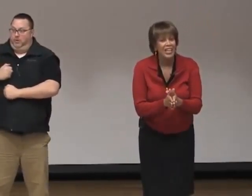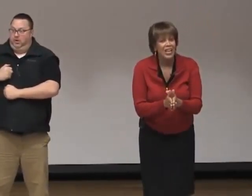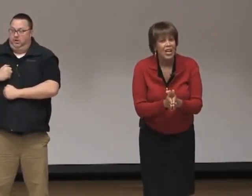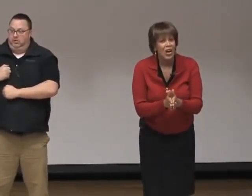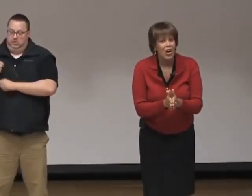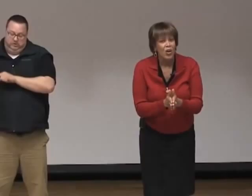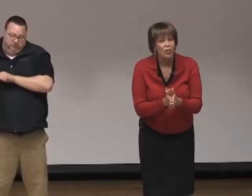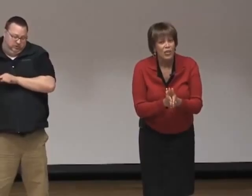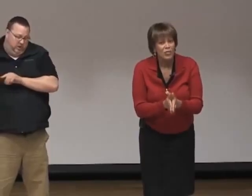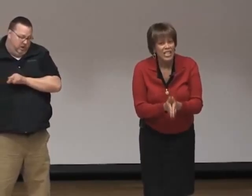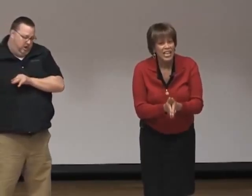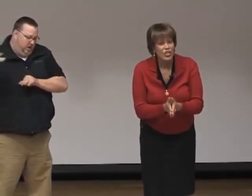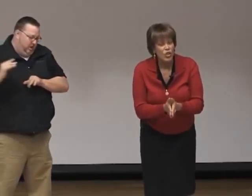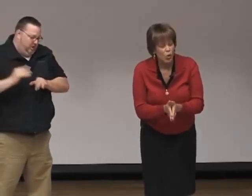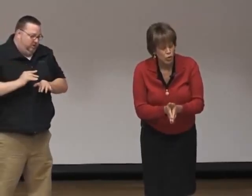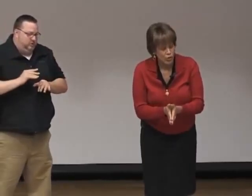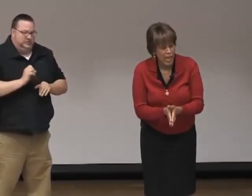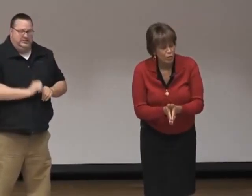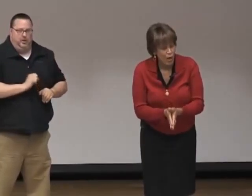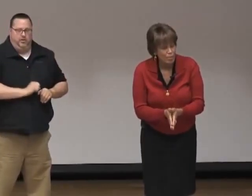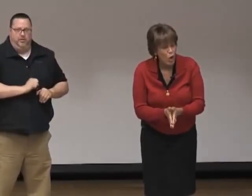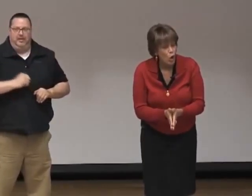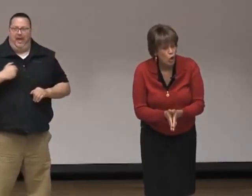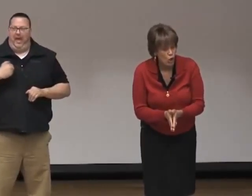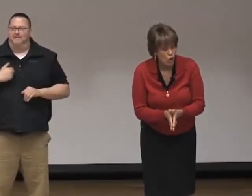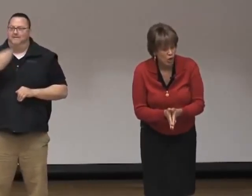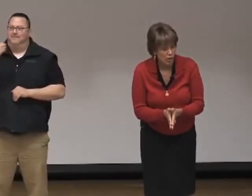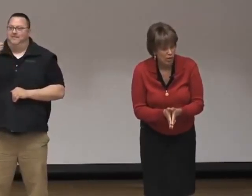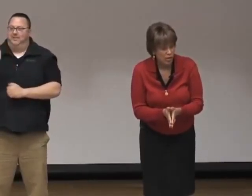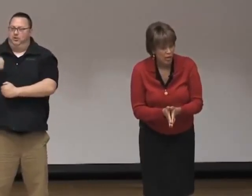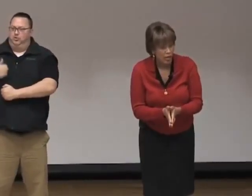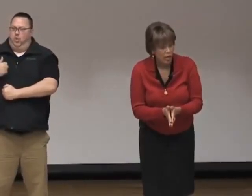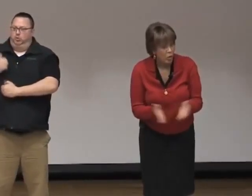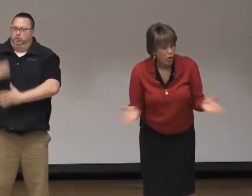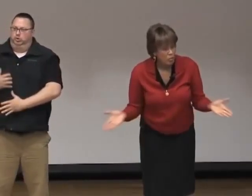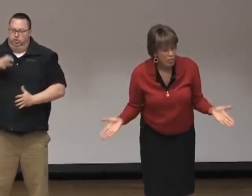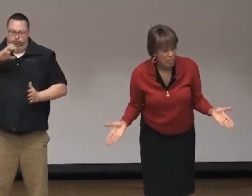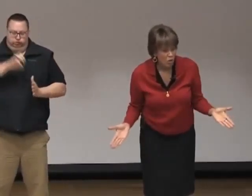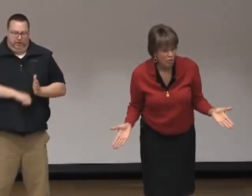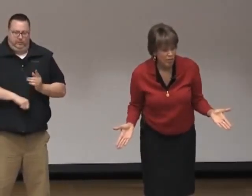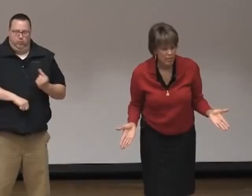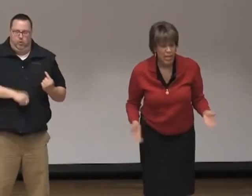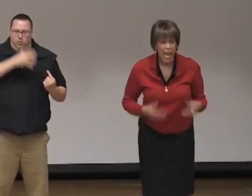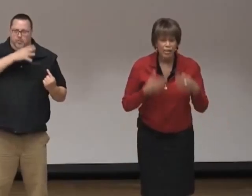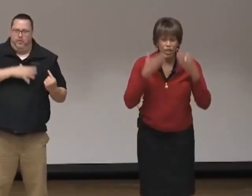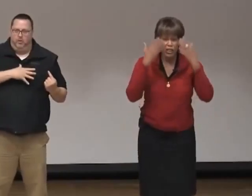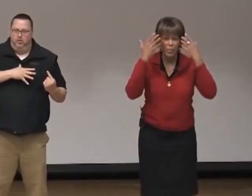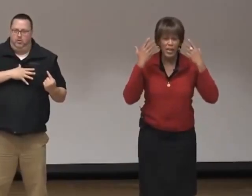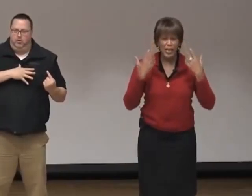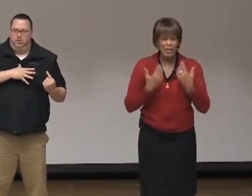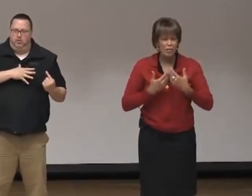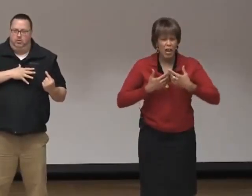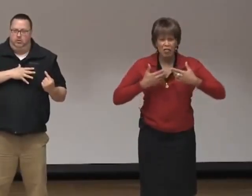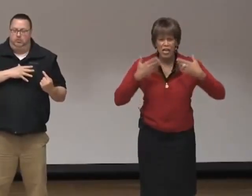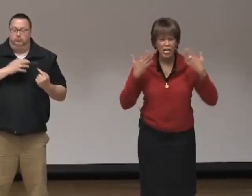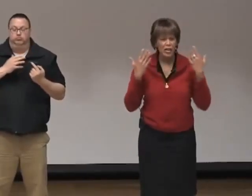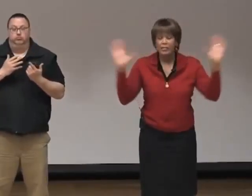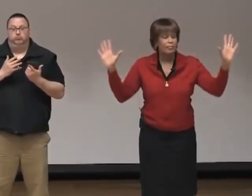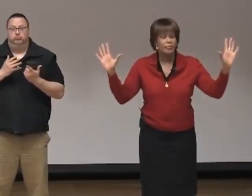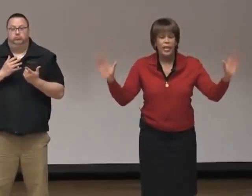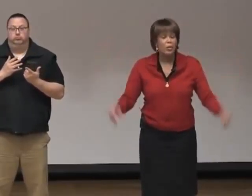had 15 soldiers had raped her. One woman told me this, and she's speaking in a